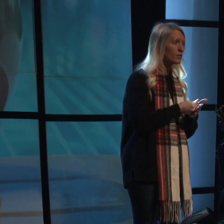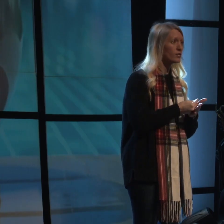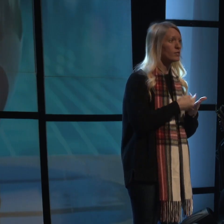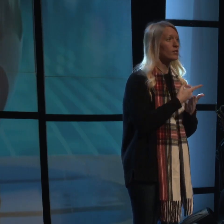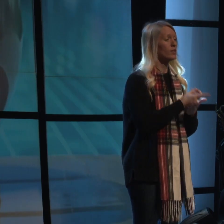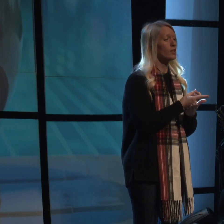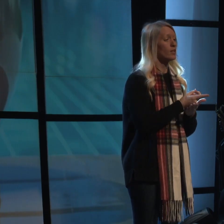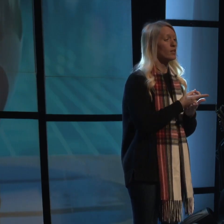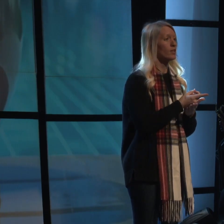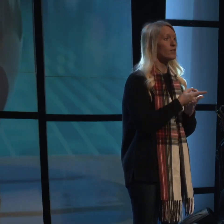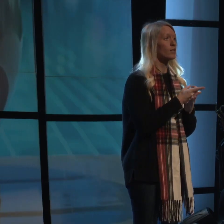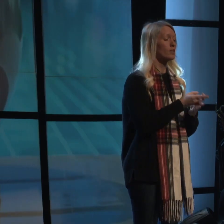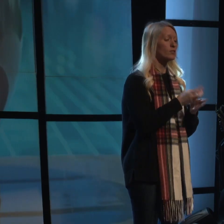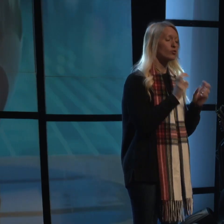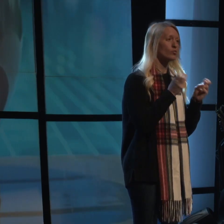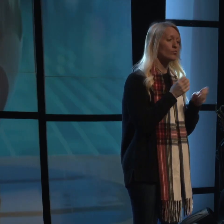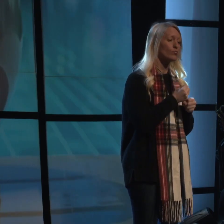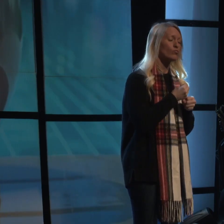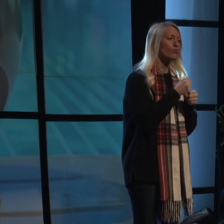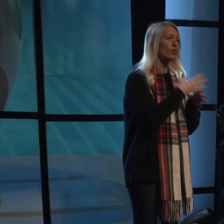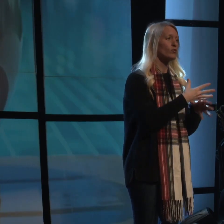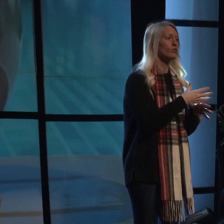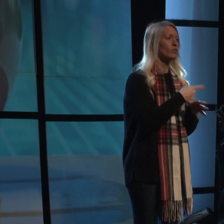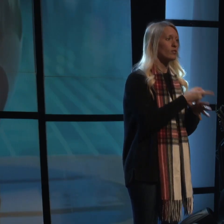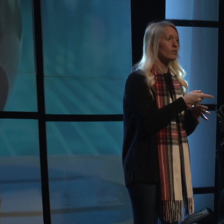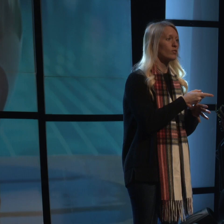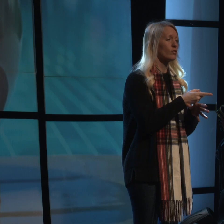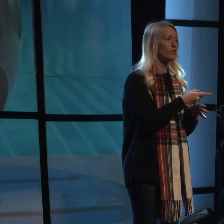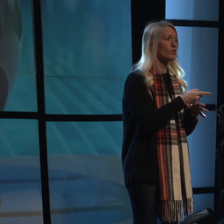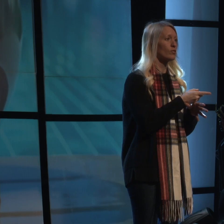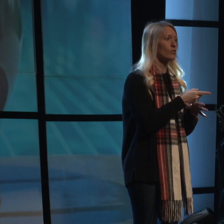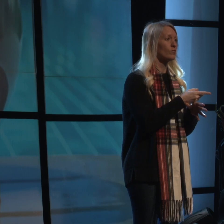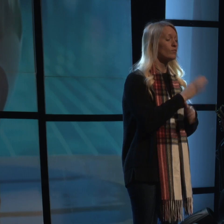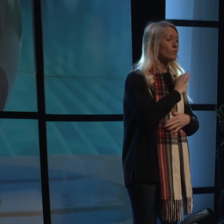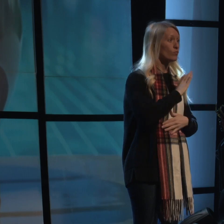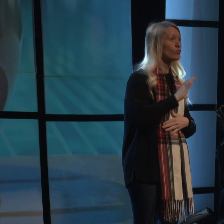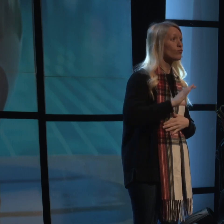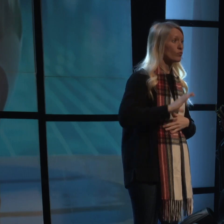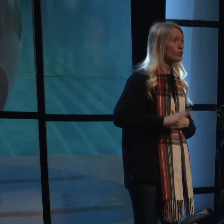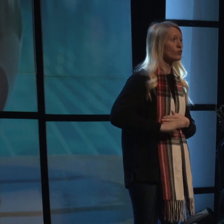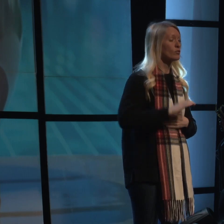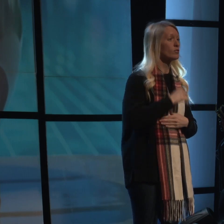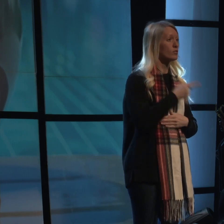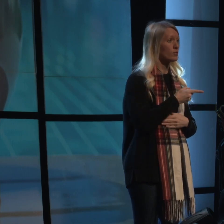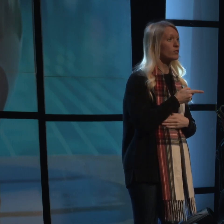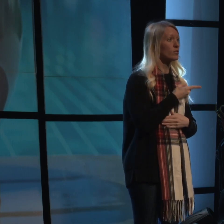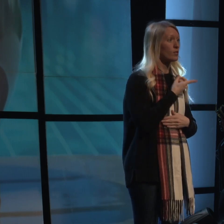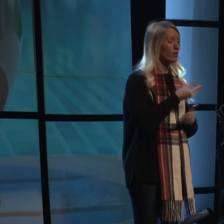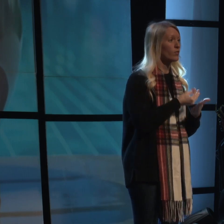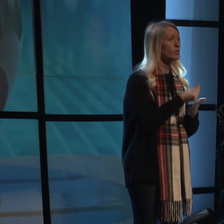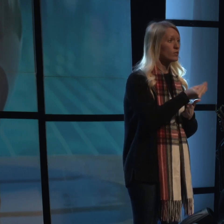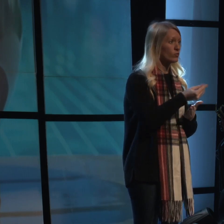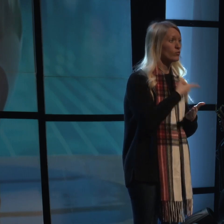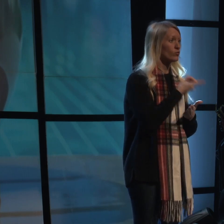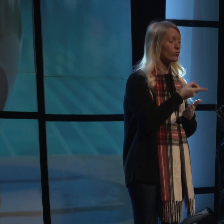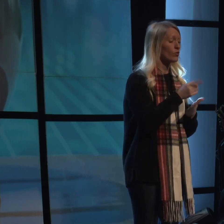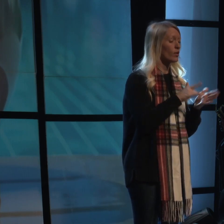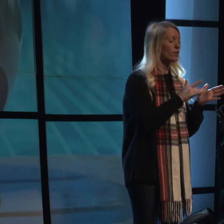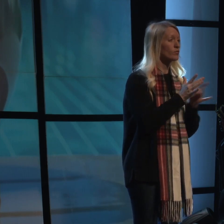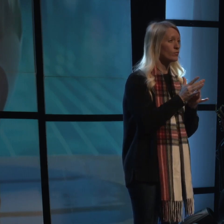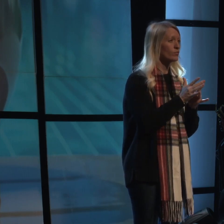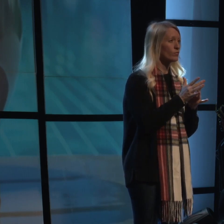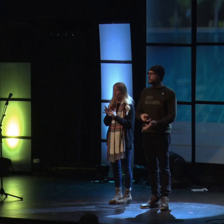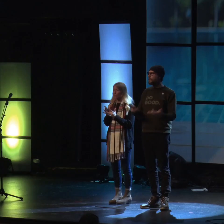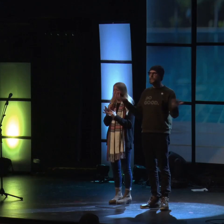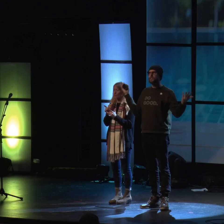of Christianity that is counter to the evil that is being perpetuated in the name of Jesus. I couldn't come today and